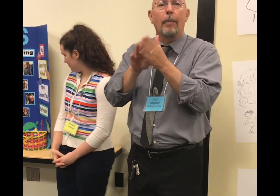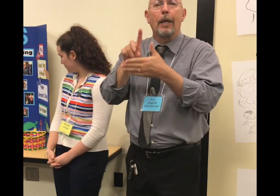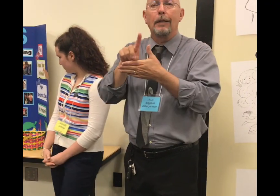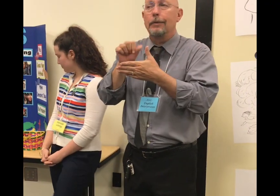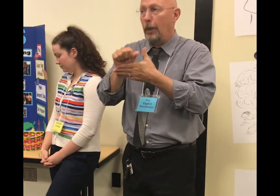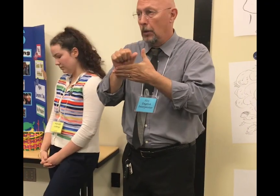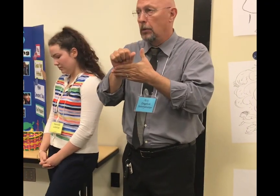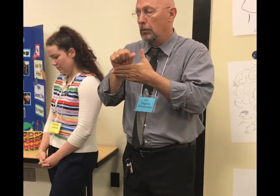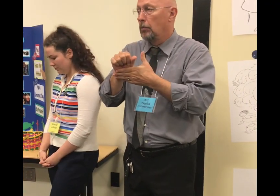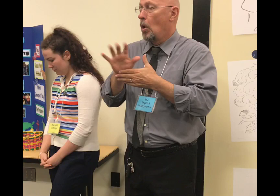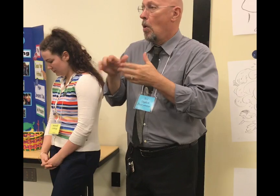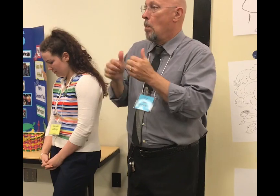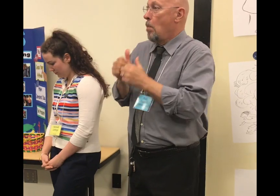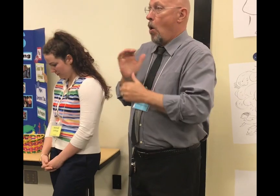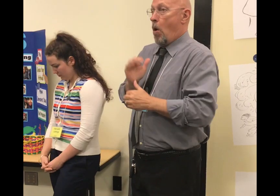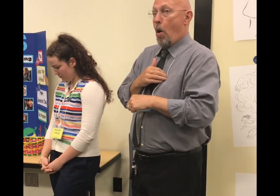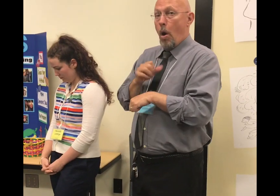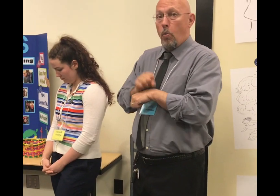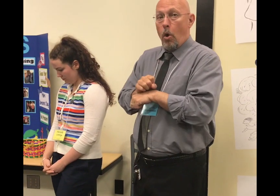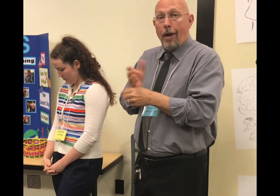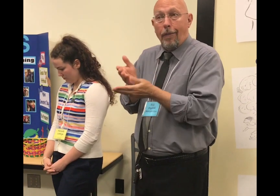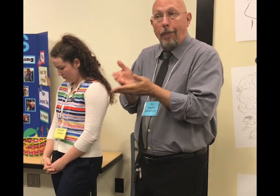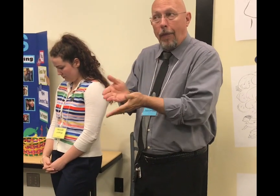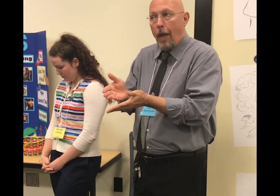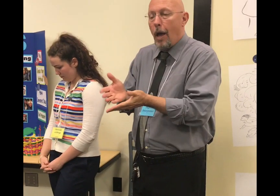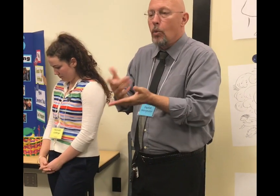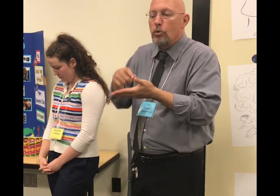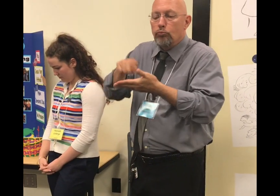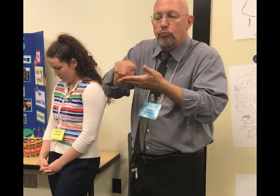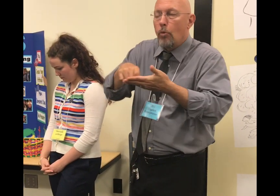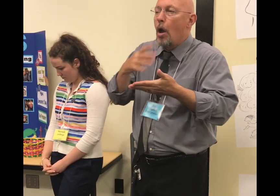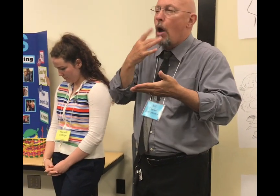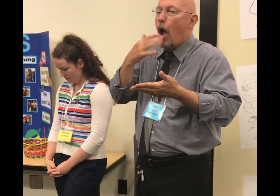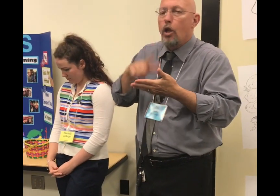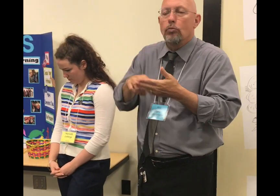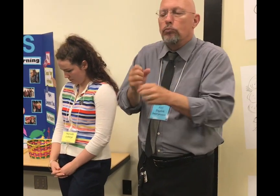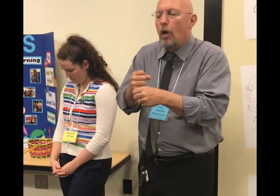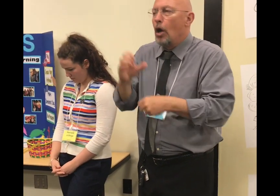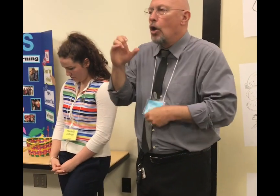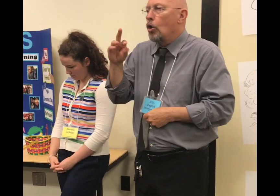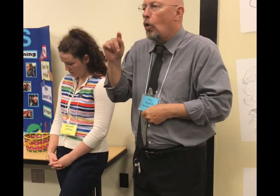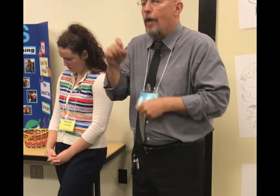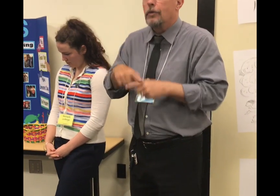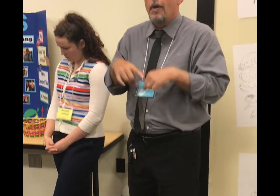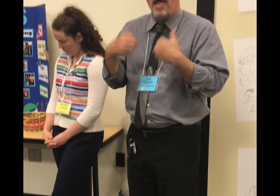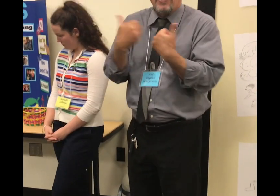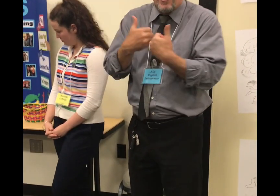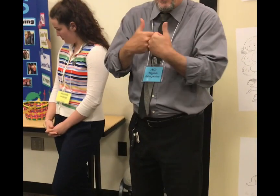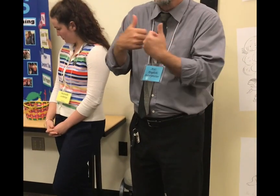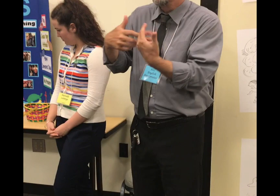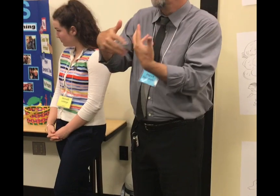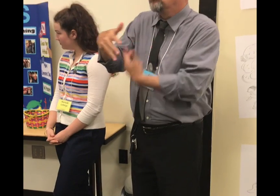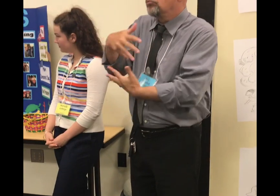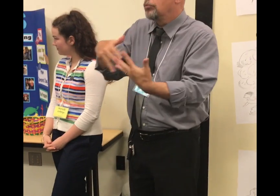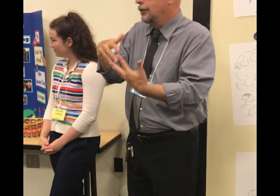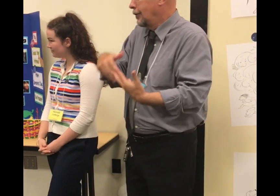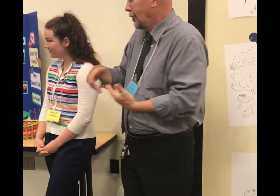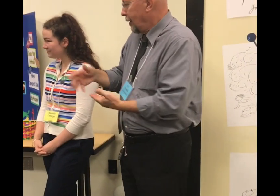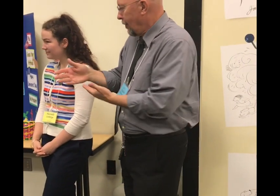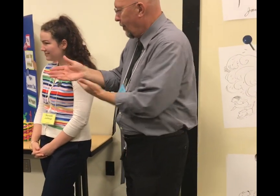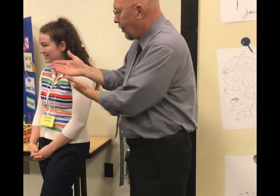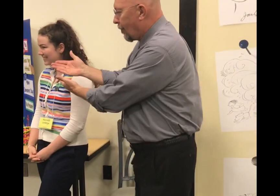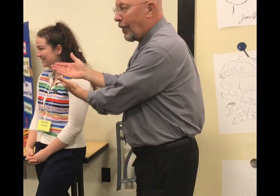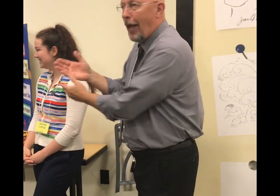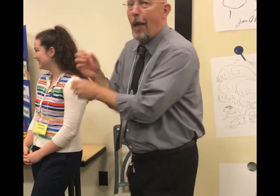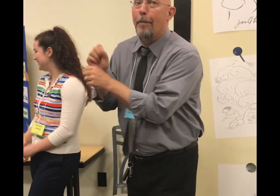disabilities. So most of our work there was coloring, making crafts, playing games, we made these lovely